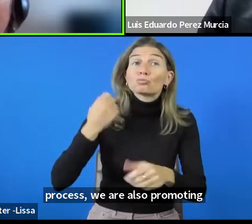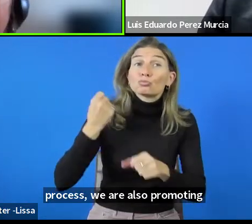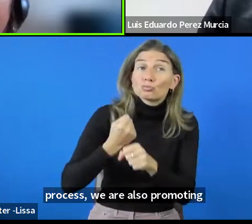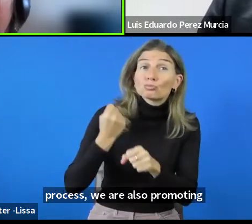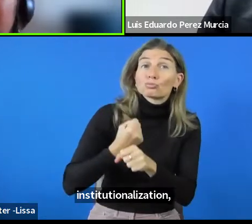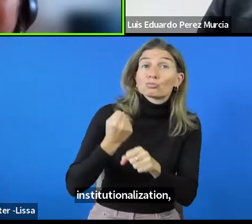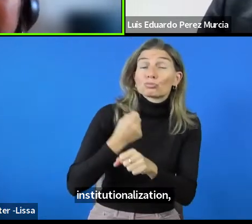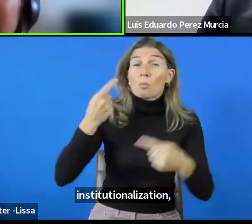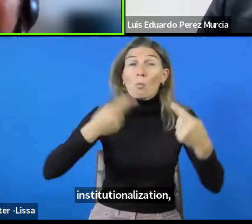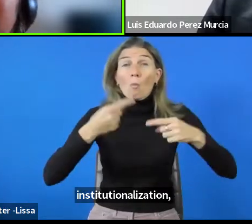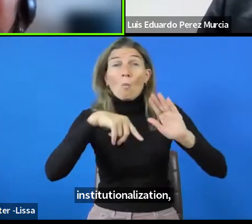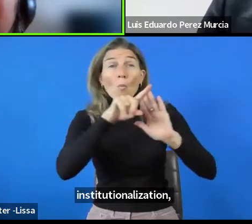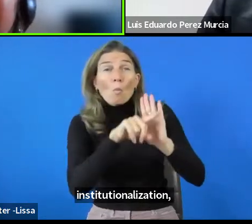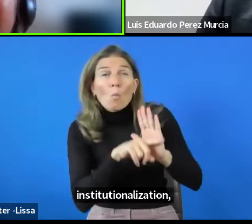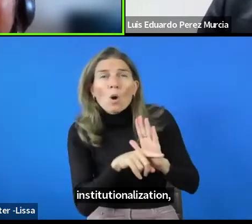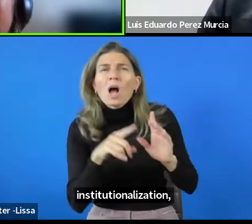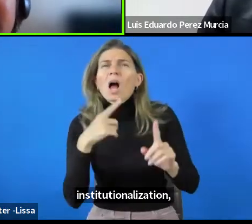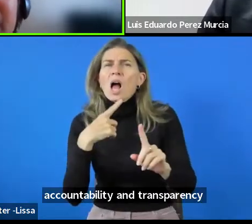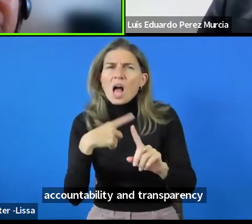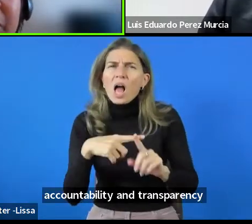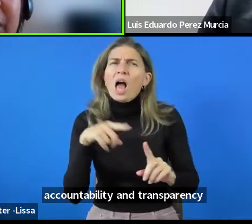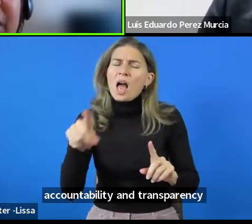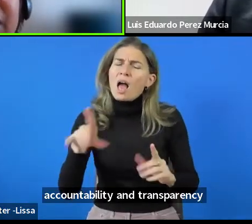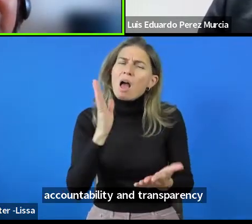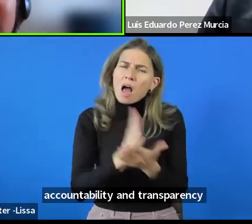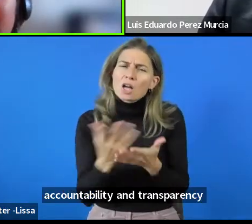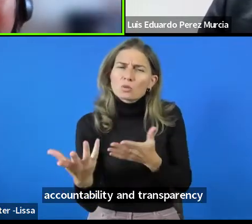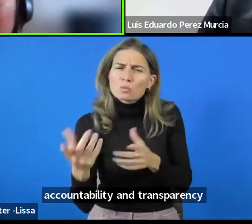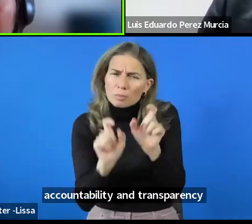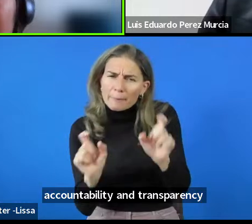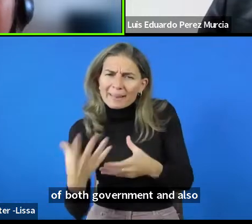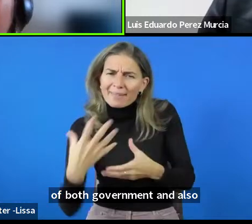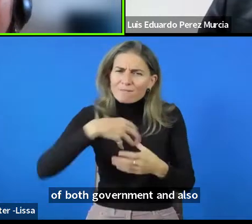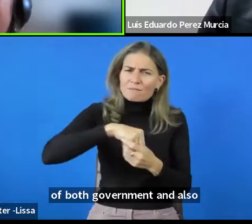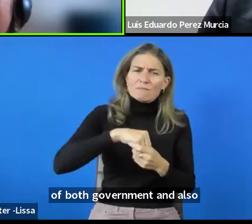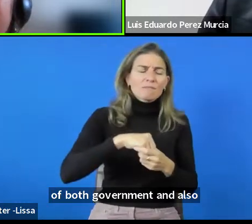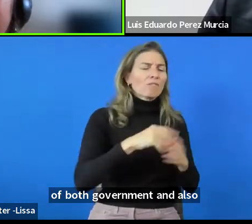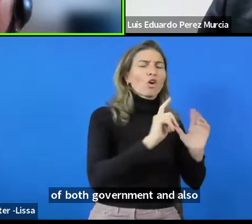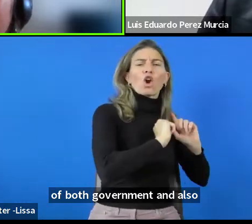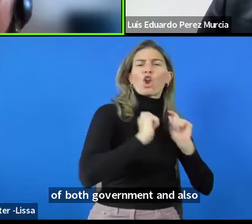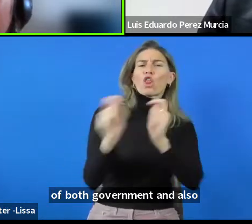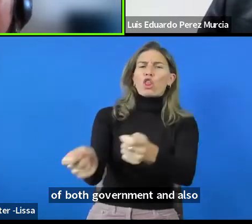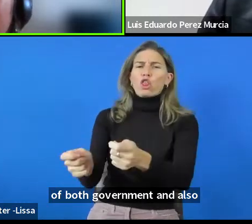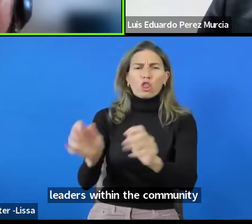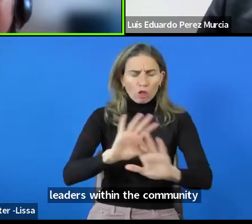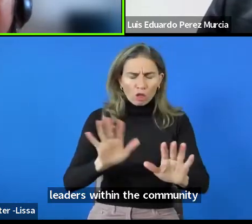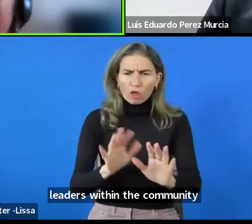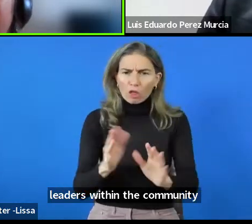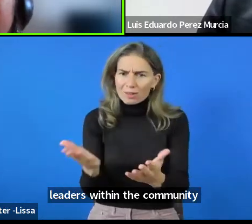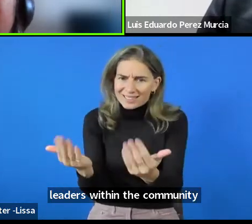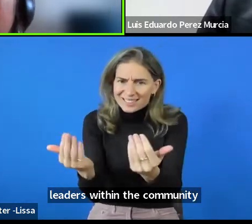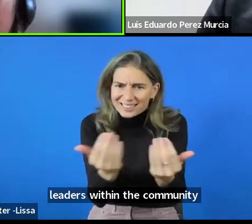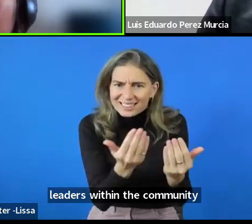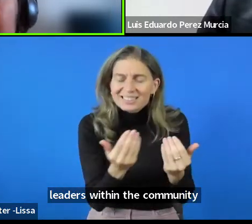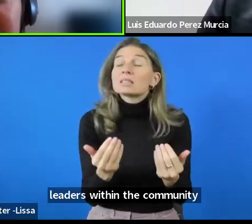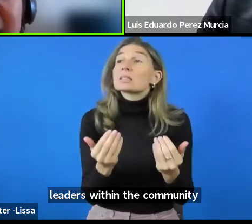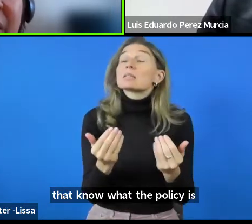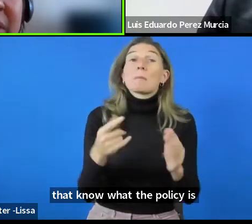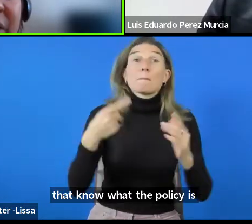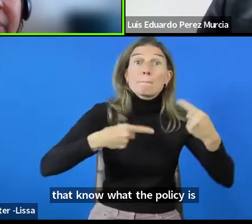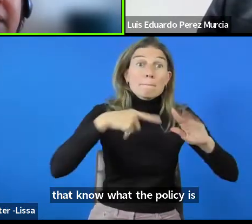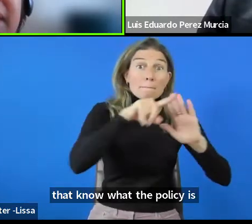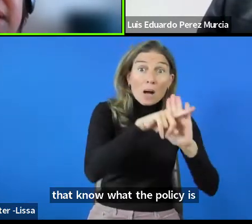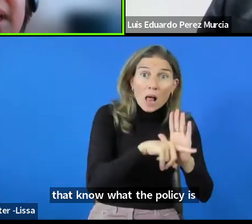transparency of both government and also leaders within the community. They know what the policy is about on inclusive education. They know what's